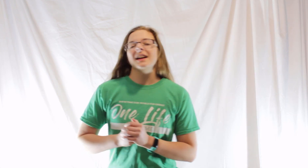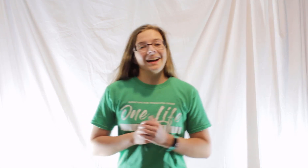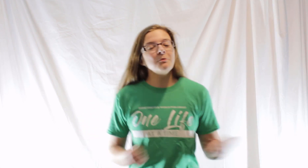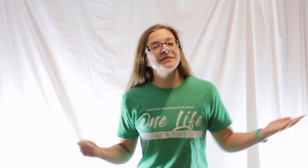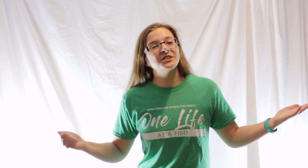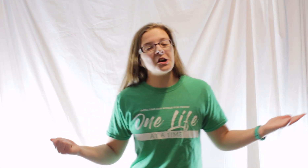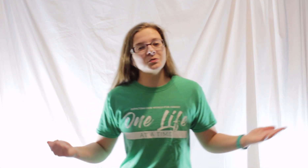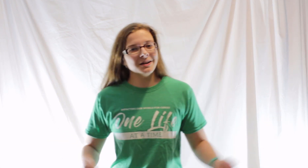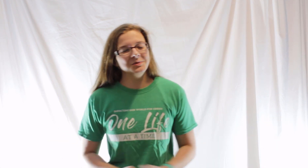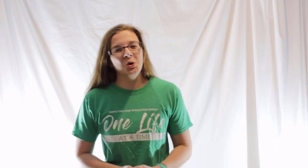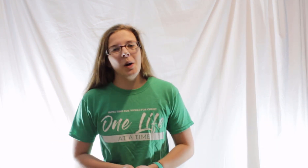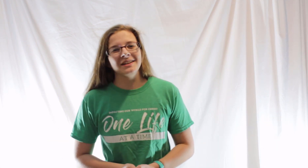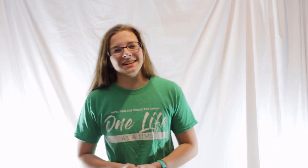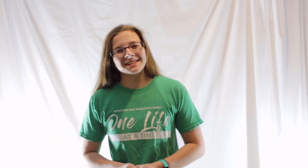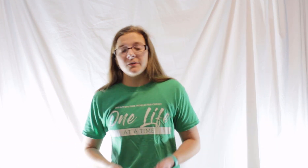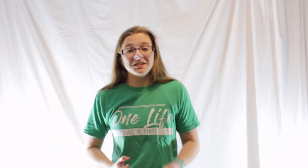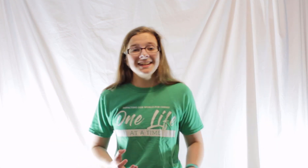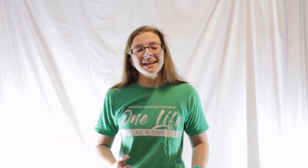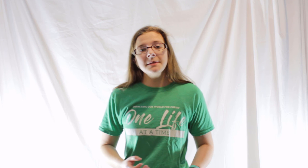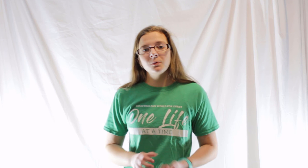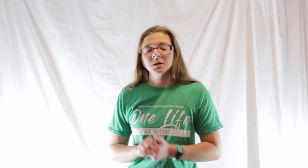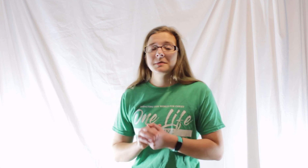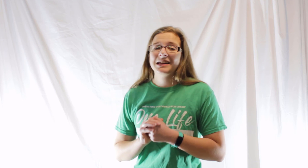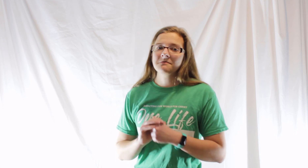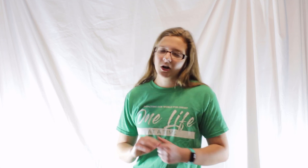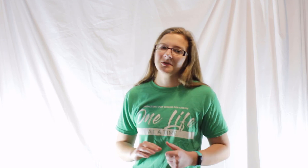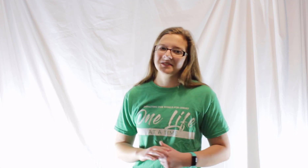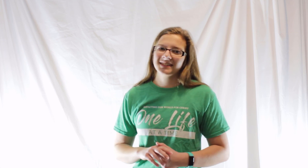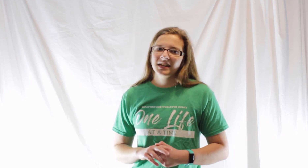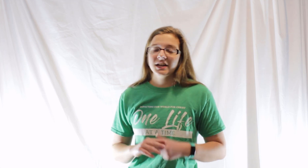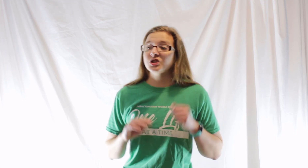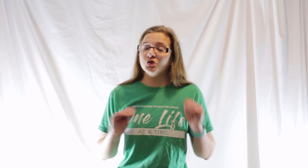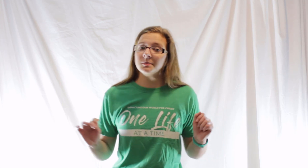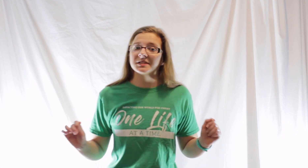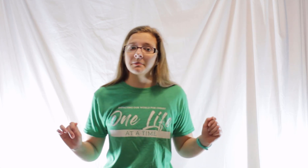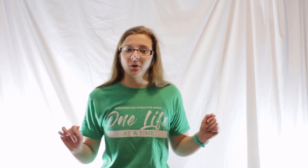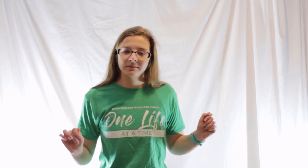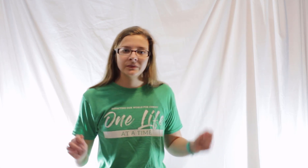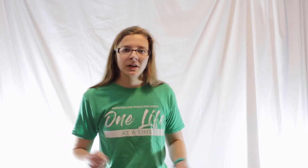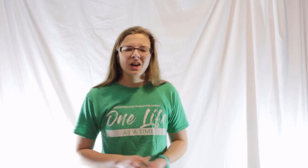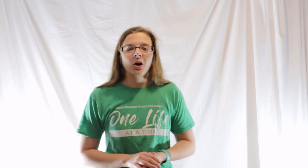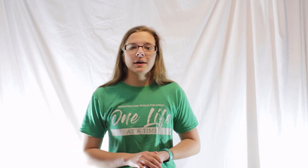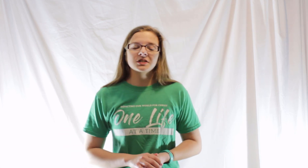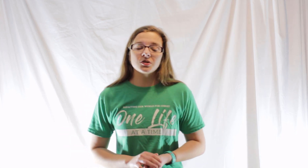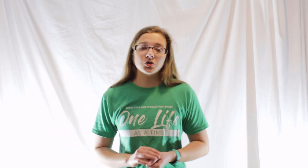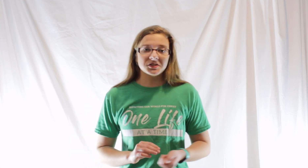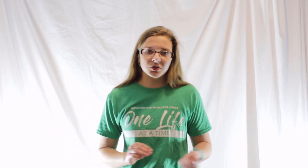Hey boys and girls, welcome to Awana. For today's game, we're going to be playing marbles. And it's super simple. All you have to do is draw a circle